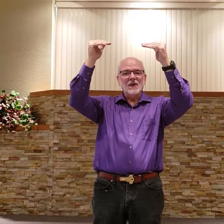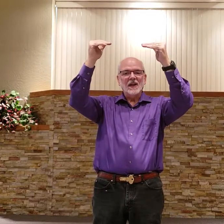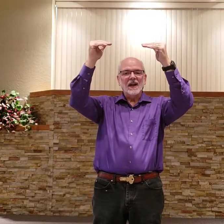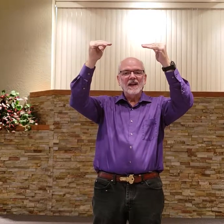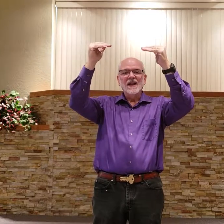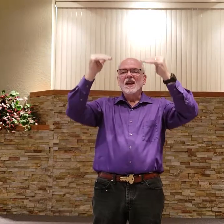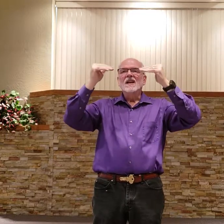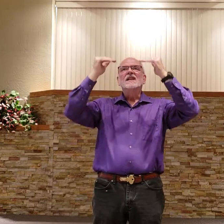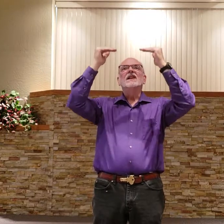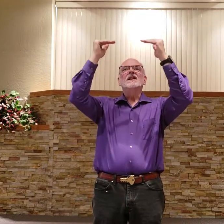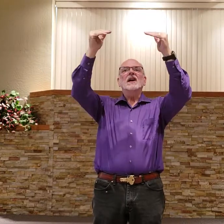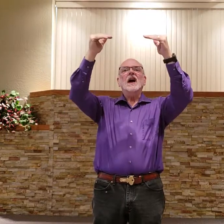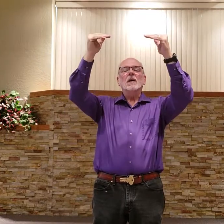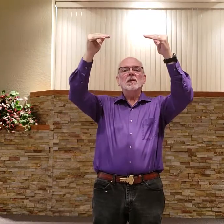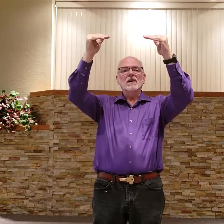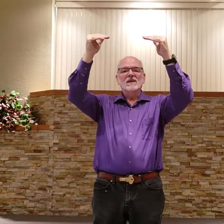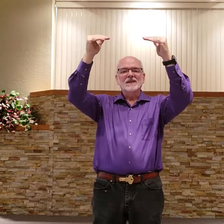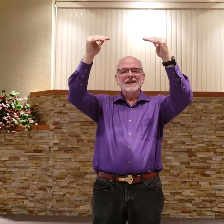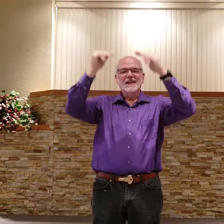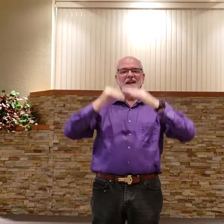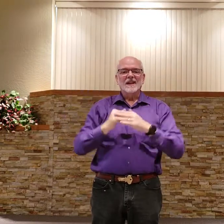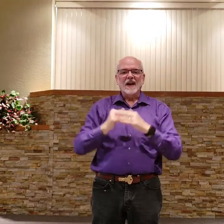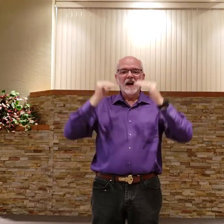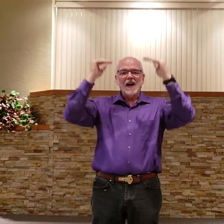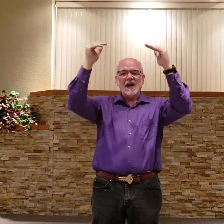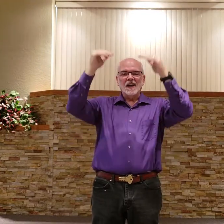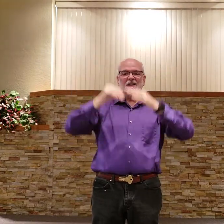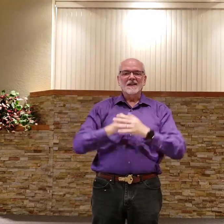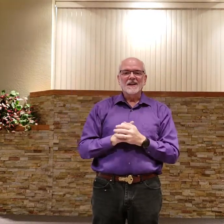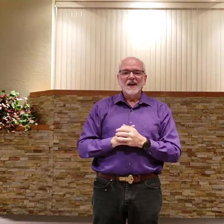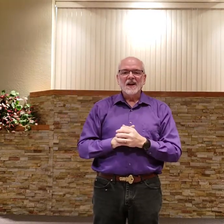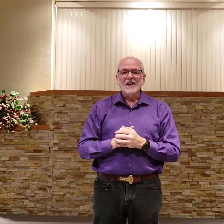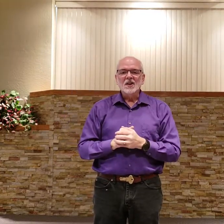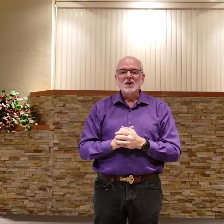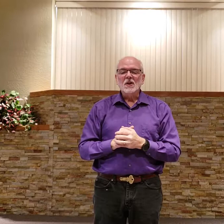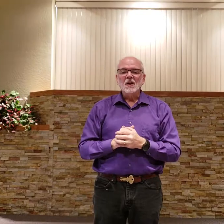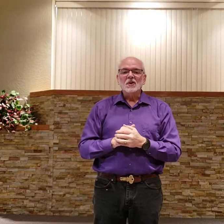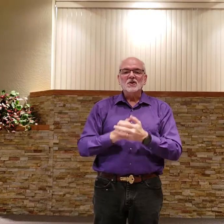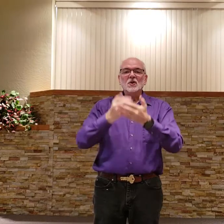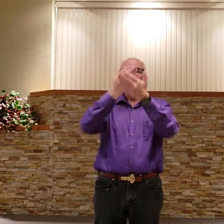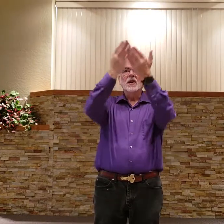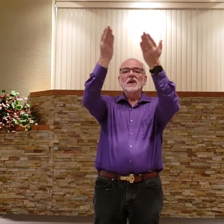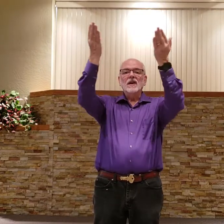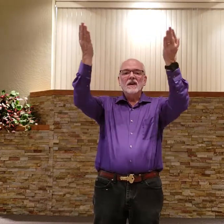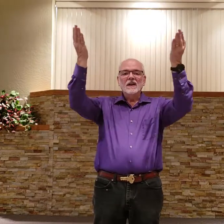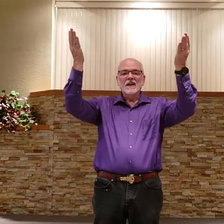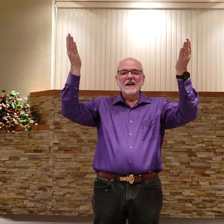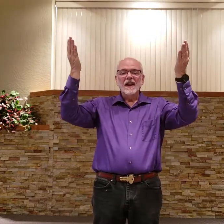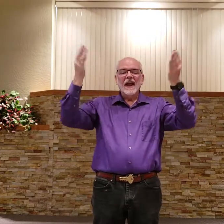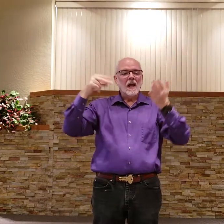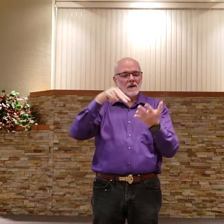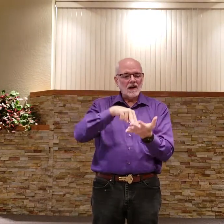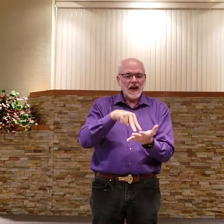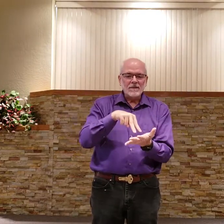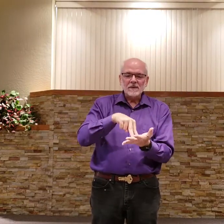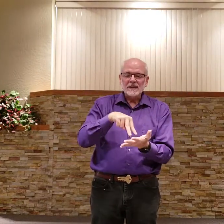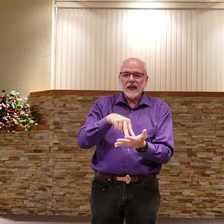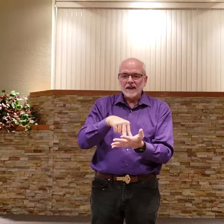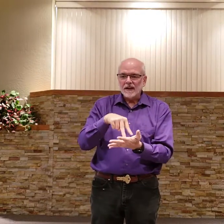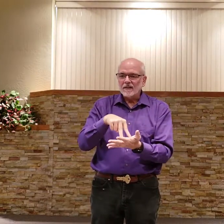Okay? The top. The high. Stood. I'm not going to have them standing. All